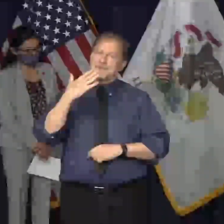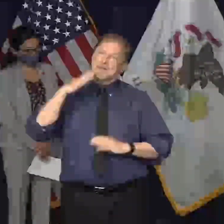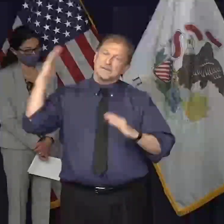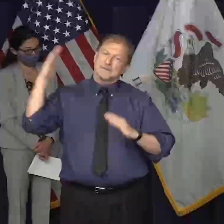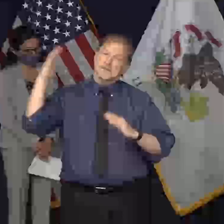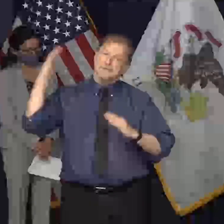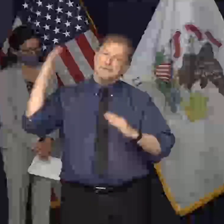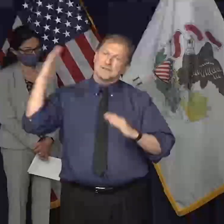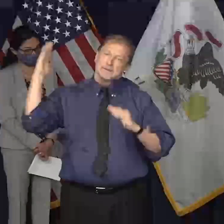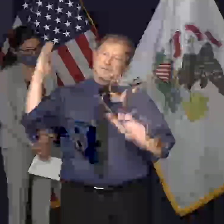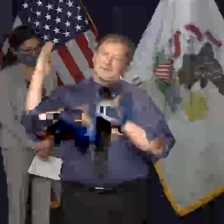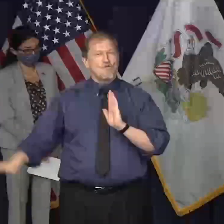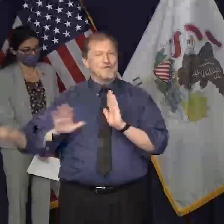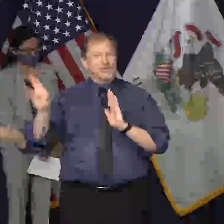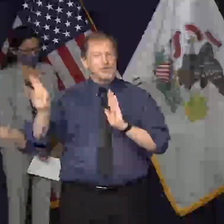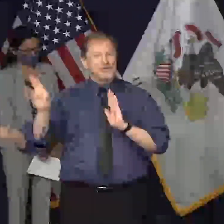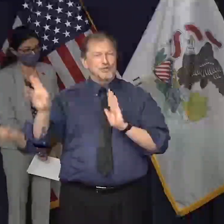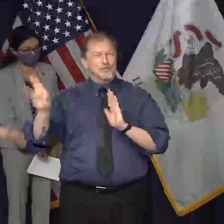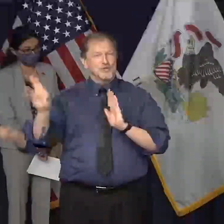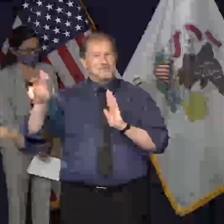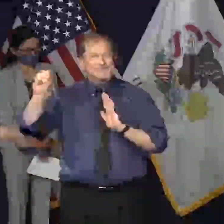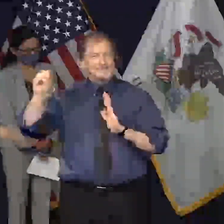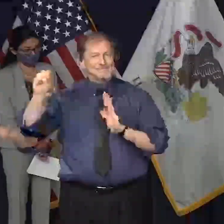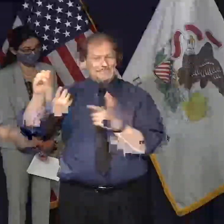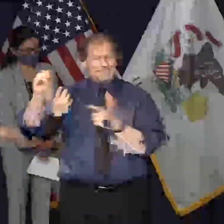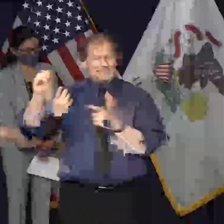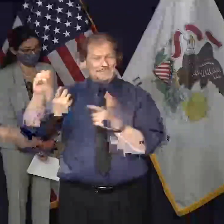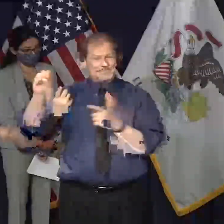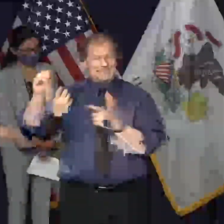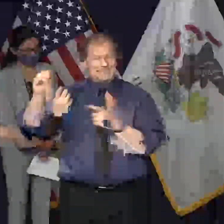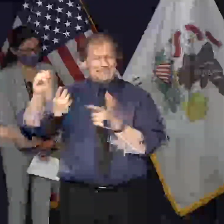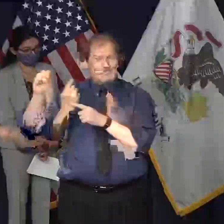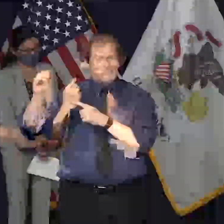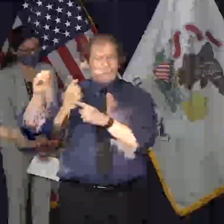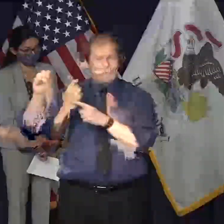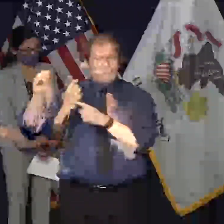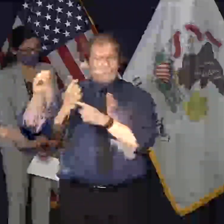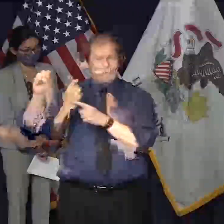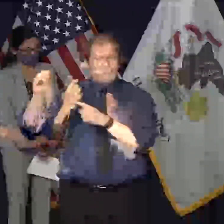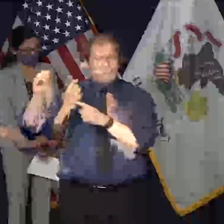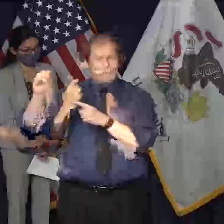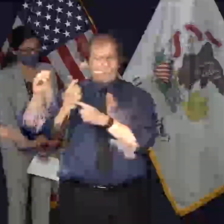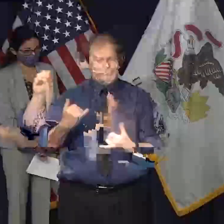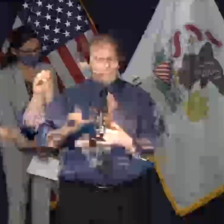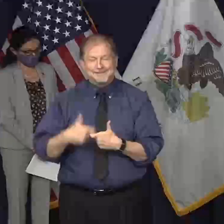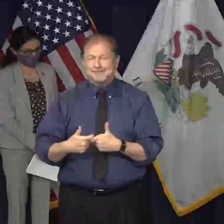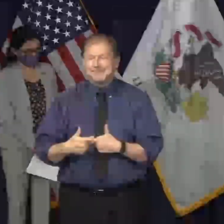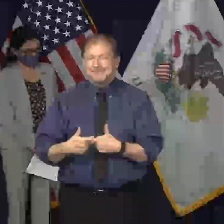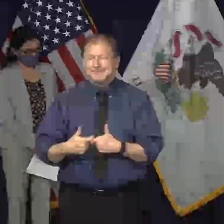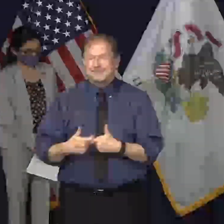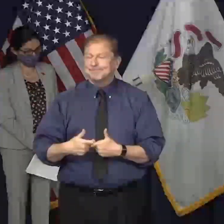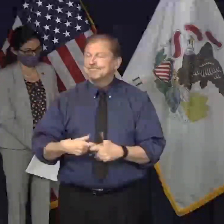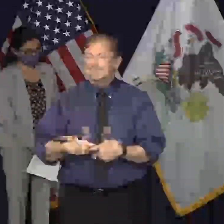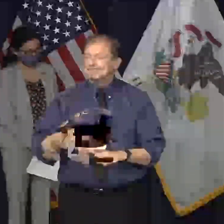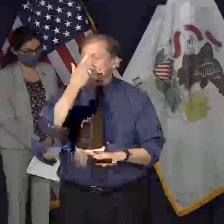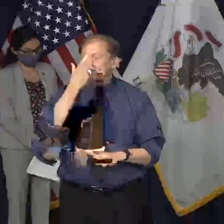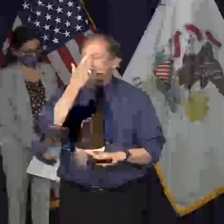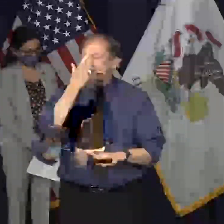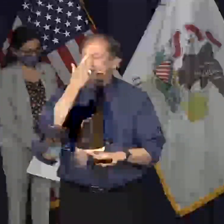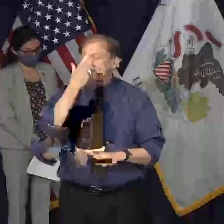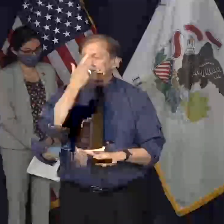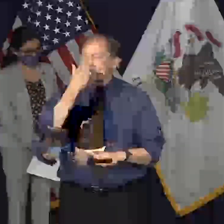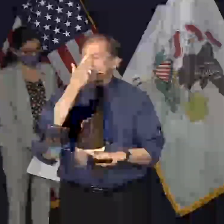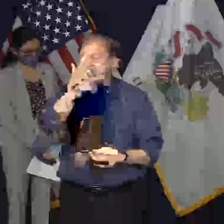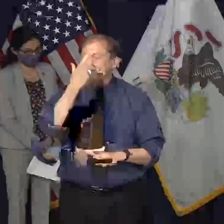This year, we can't gather like once we did. But I'll say again, what I said then, the Latino